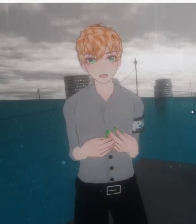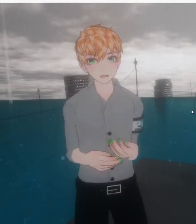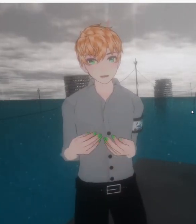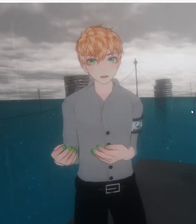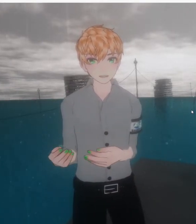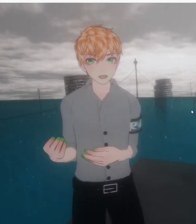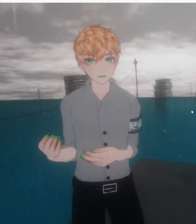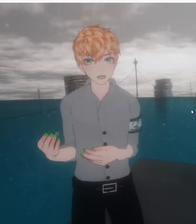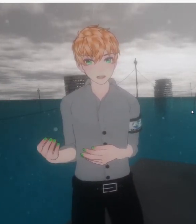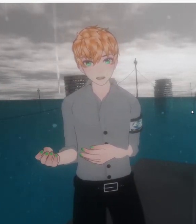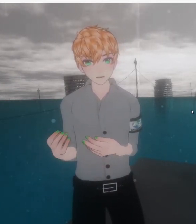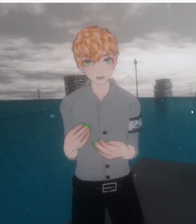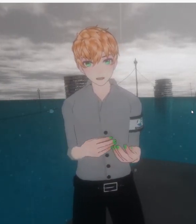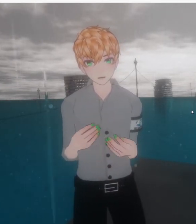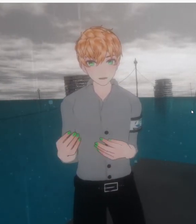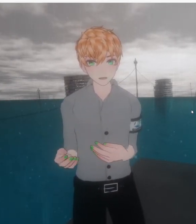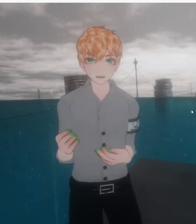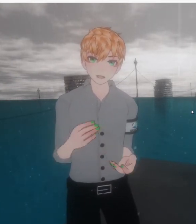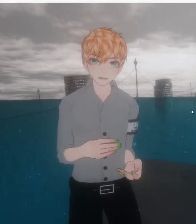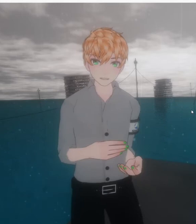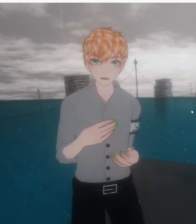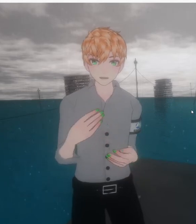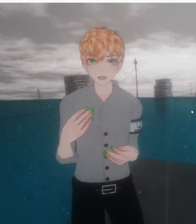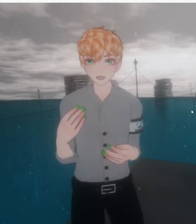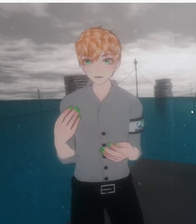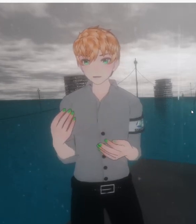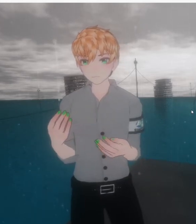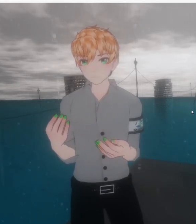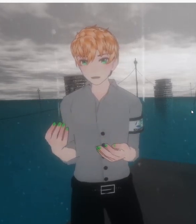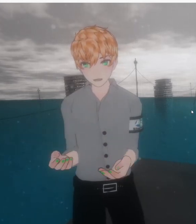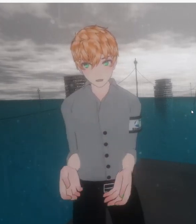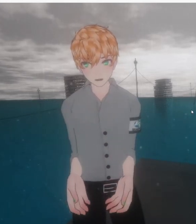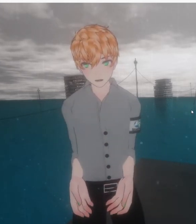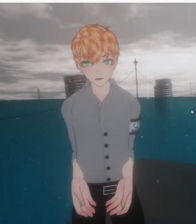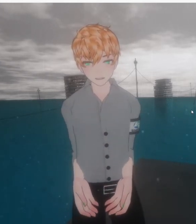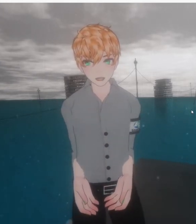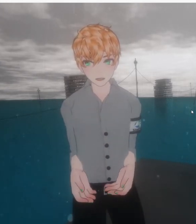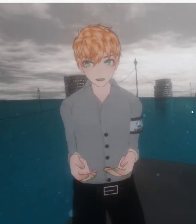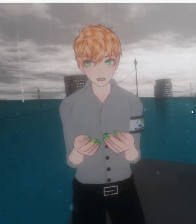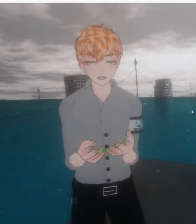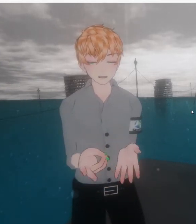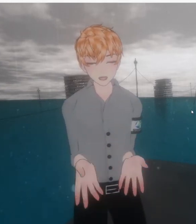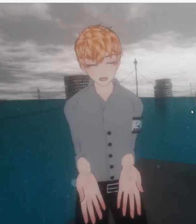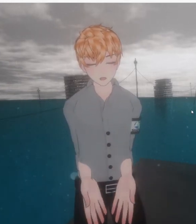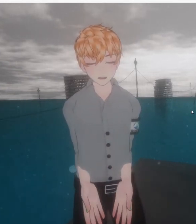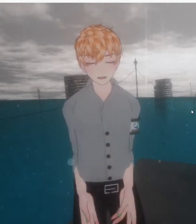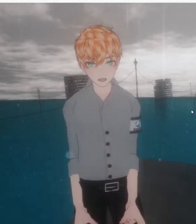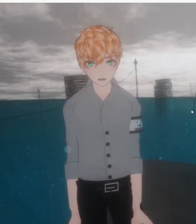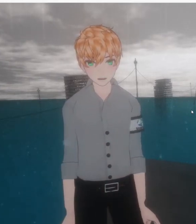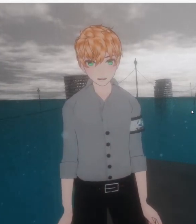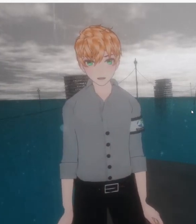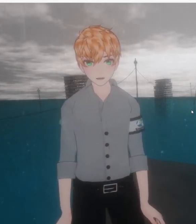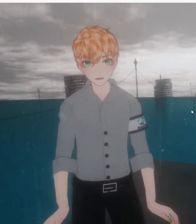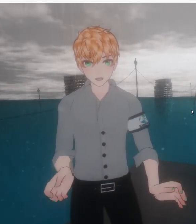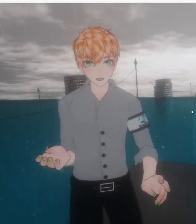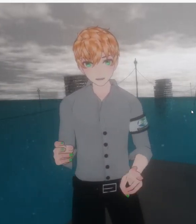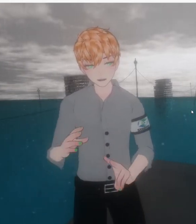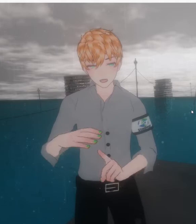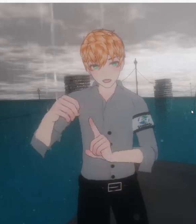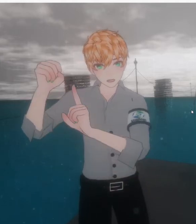reach out to find people who are meaningful to us, especially if you have a rare personality type. I'm not your run-of-the-mill average Joe. And I don't want to say like, oh, I'm super